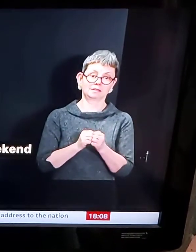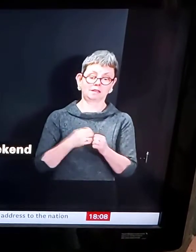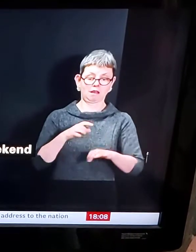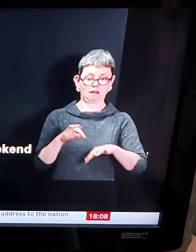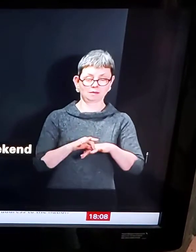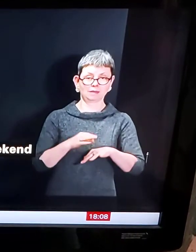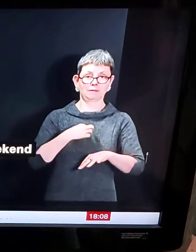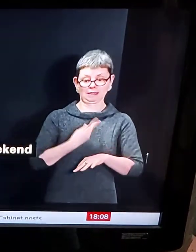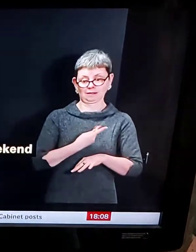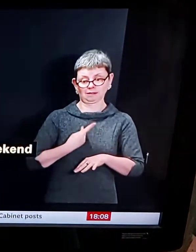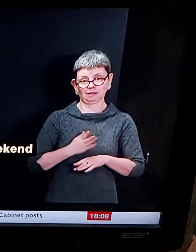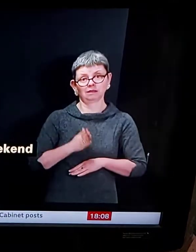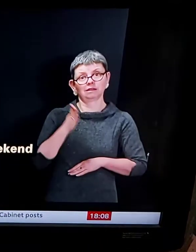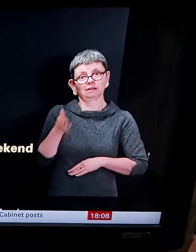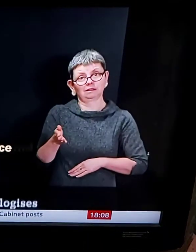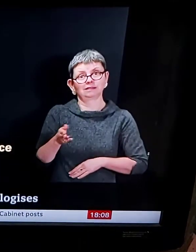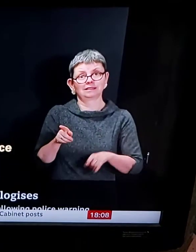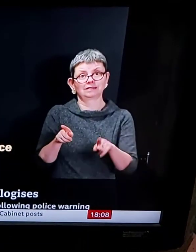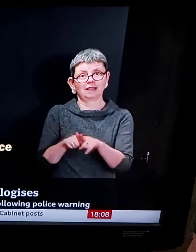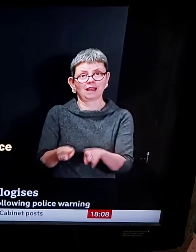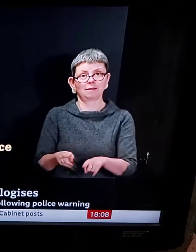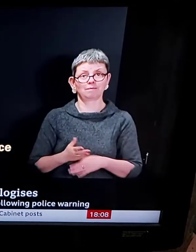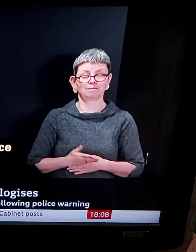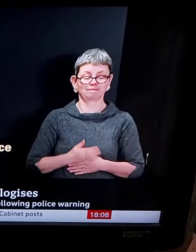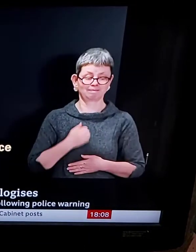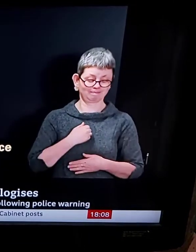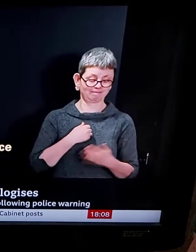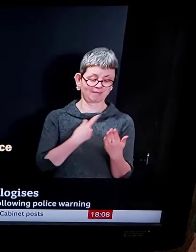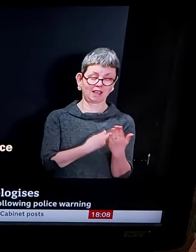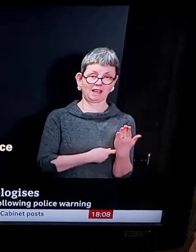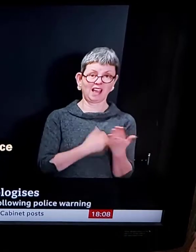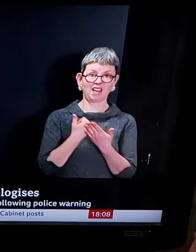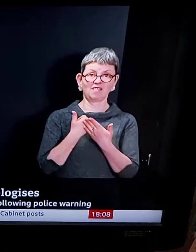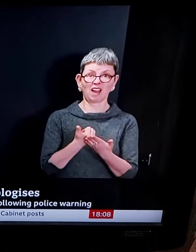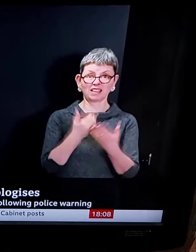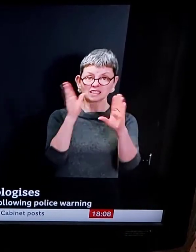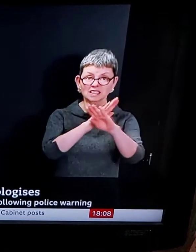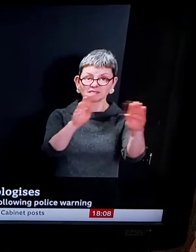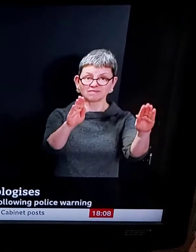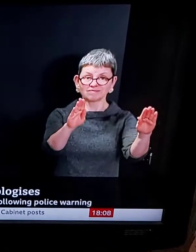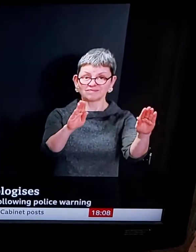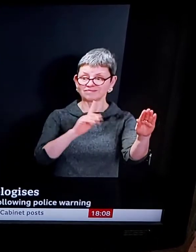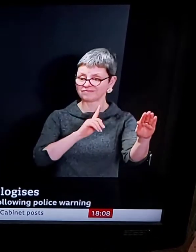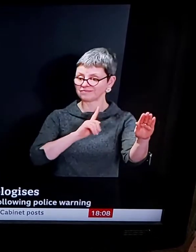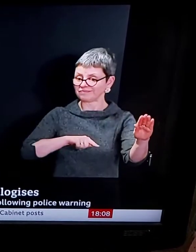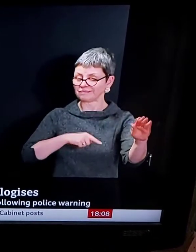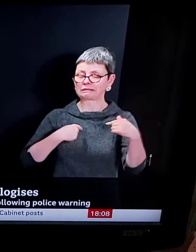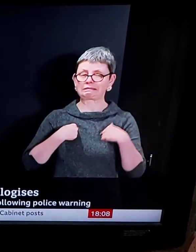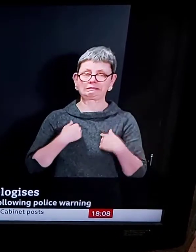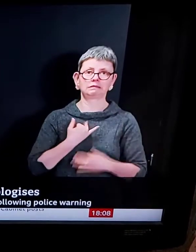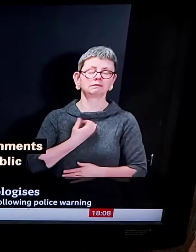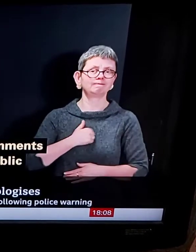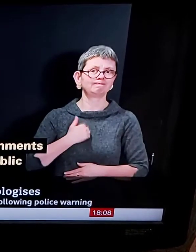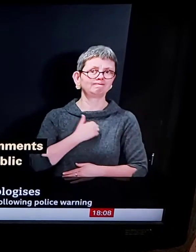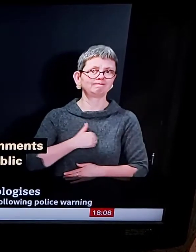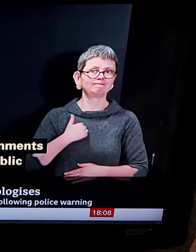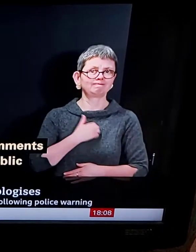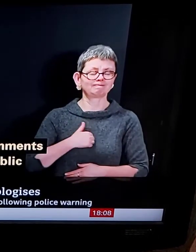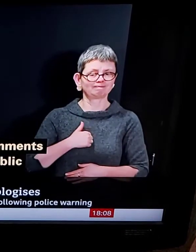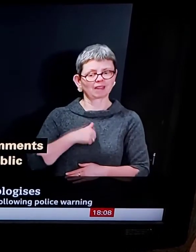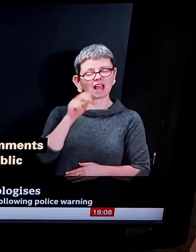not follow the advice I'm giving to others. I'm truly sorry for that. I've seen a lot of the comments from members of the public on Twitter